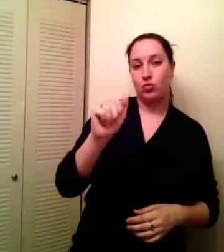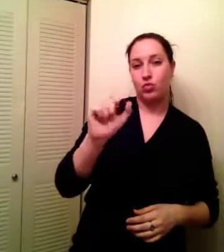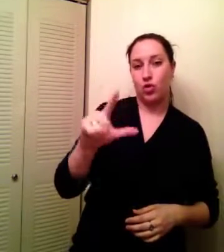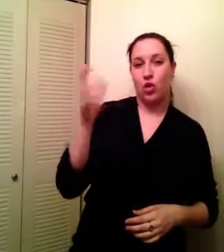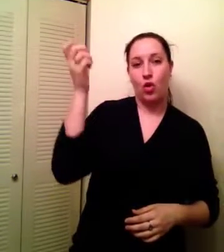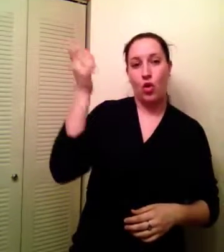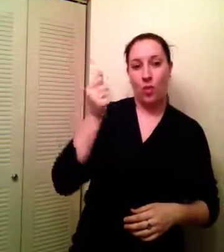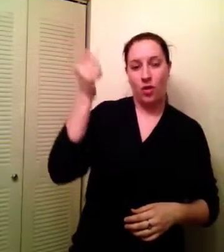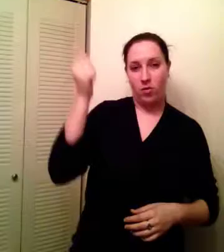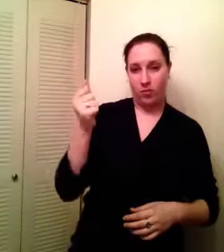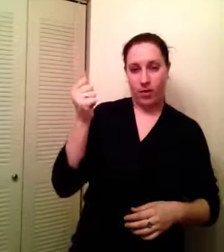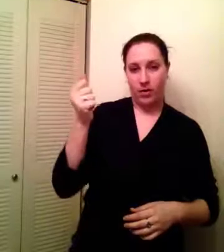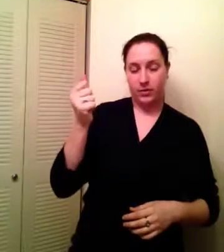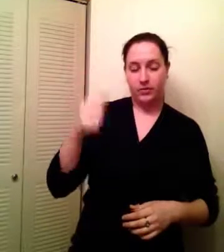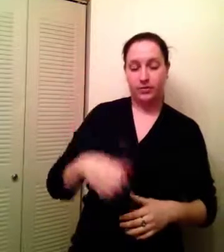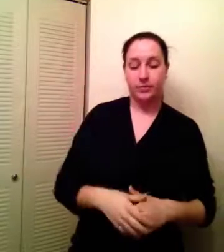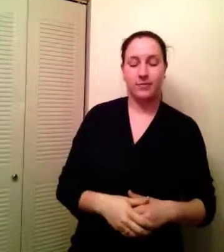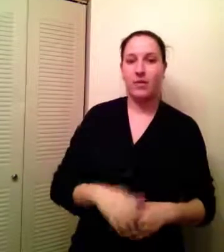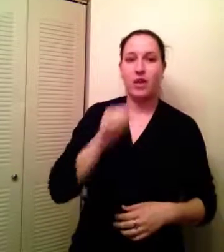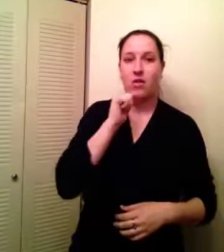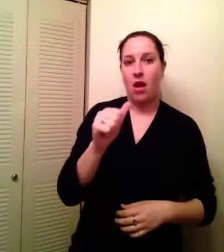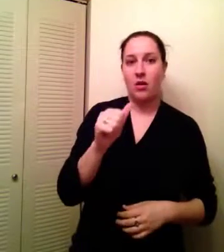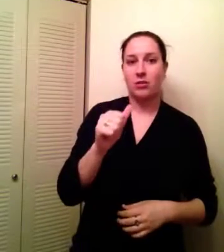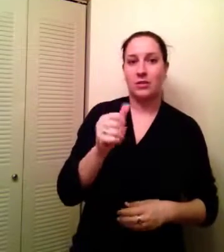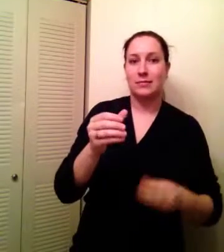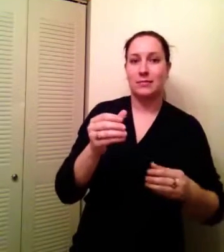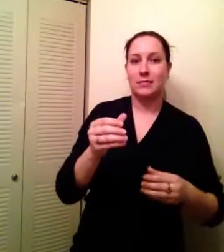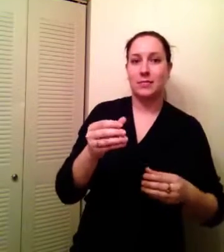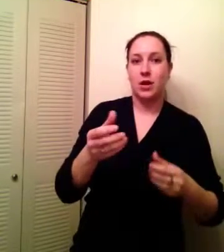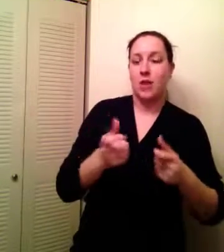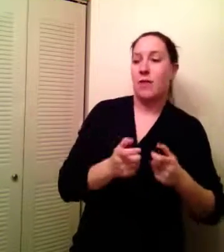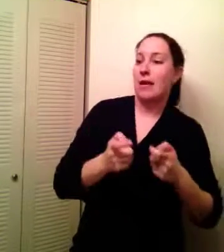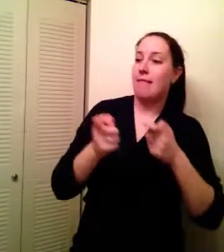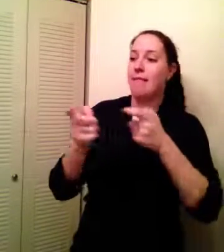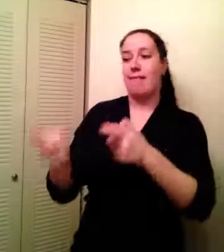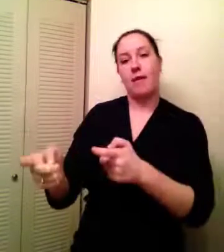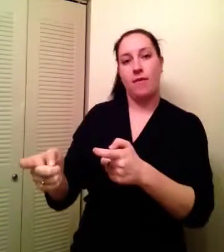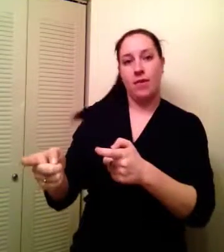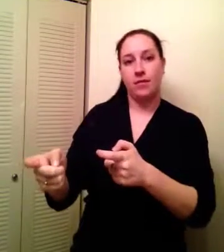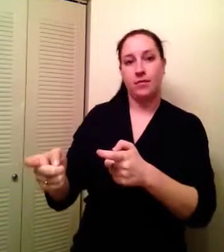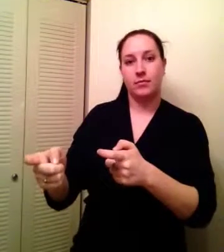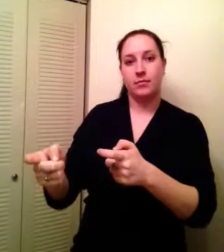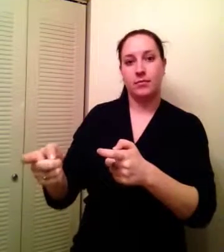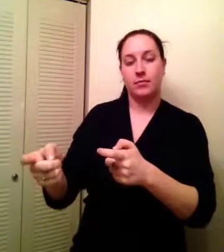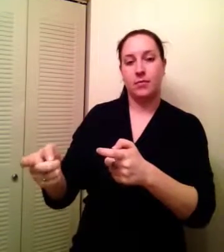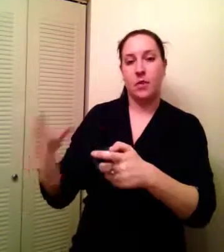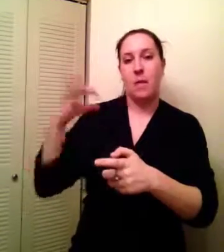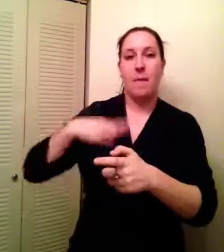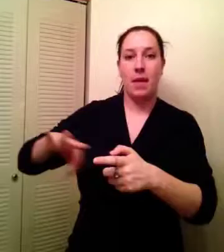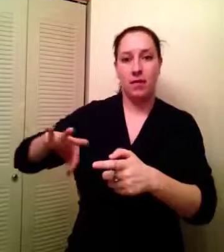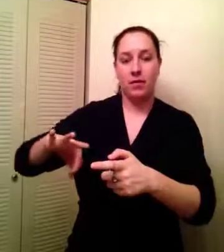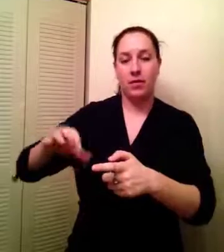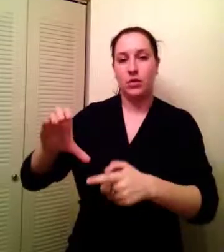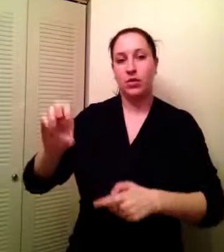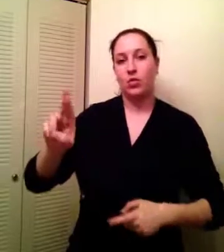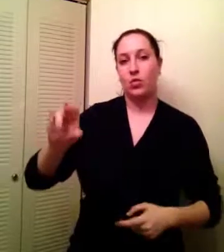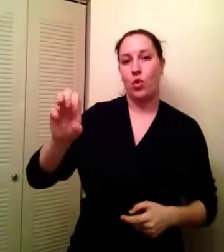argument is it's not just giving them something. It's a social exchange model. This is the terminology that they made up.